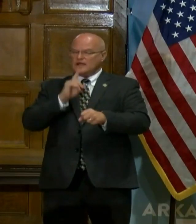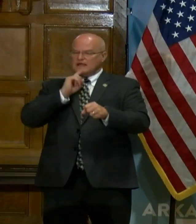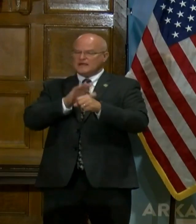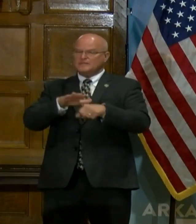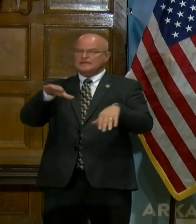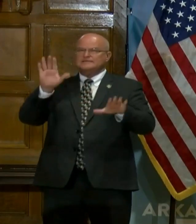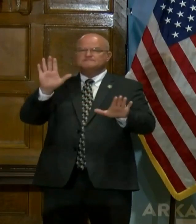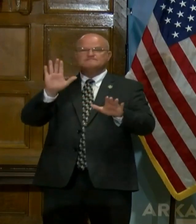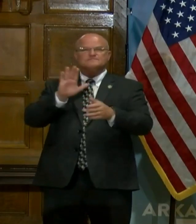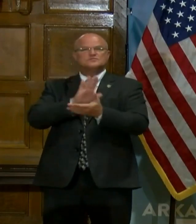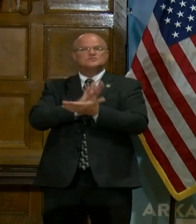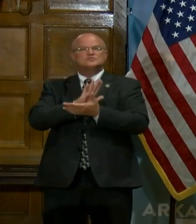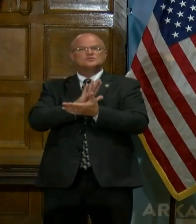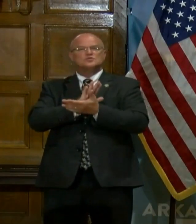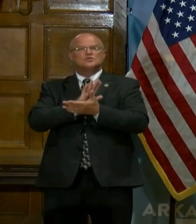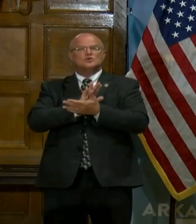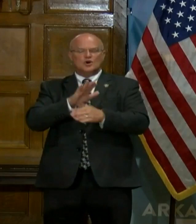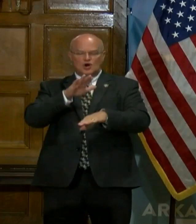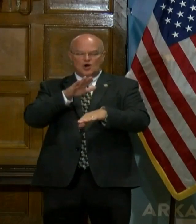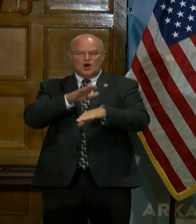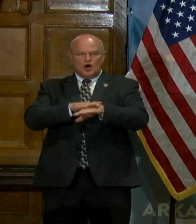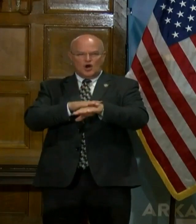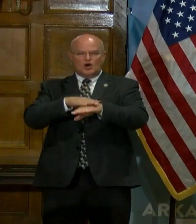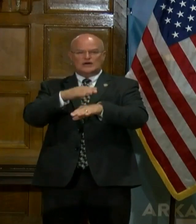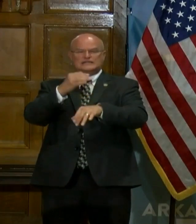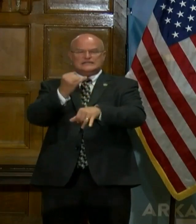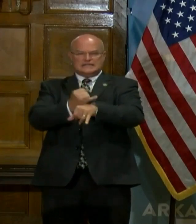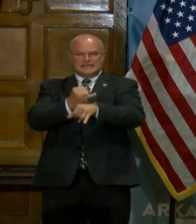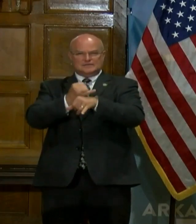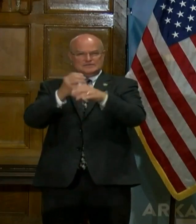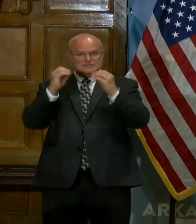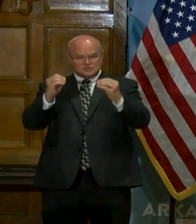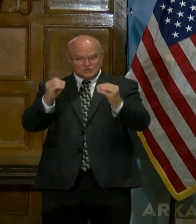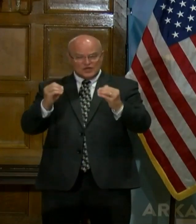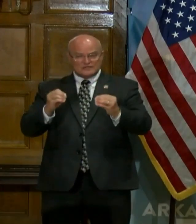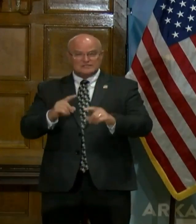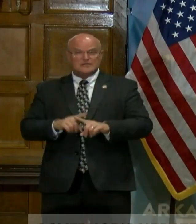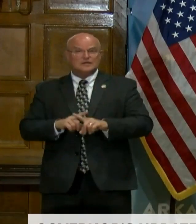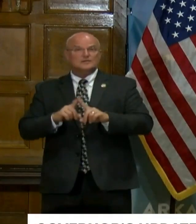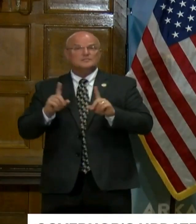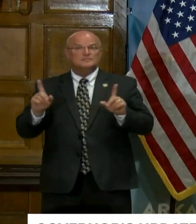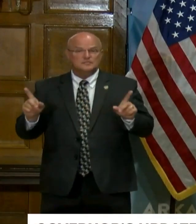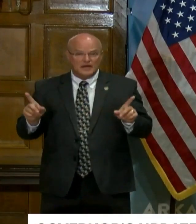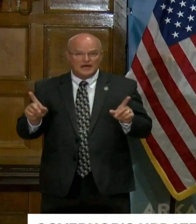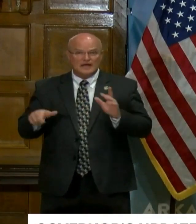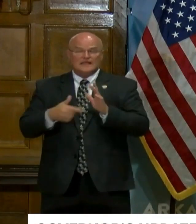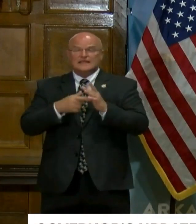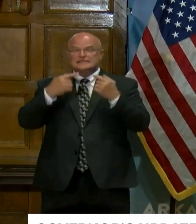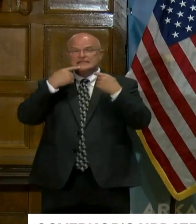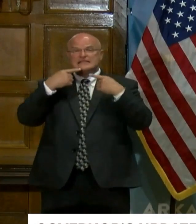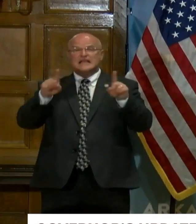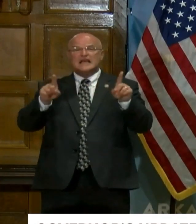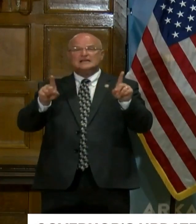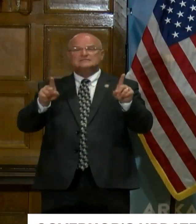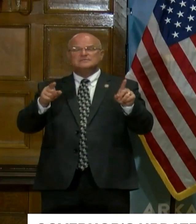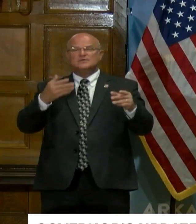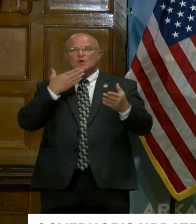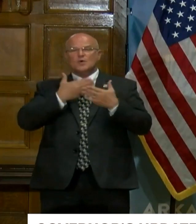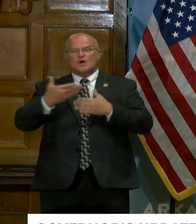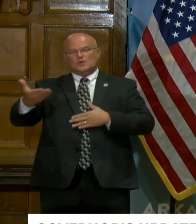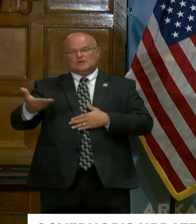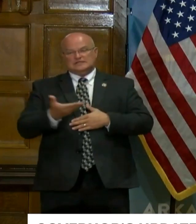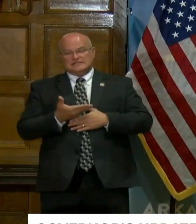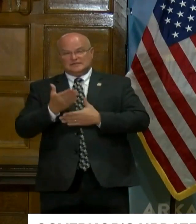committed to school, we're committed to on-site instruction, but this announcement will be well received